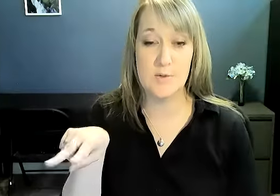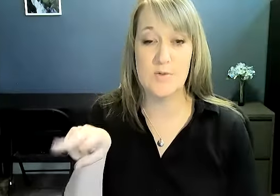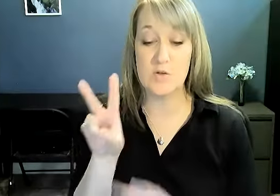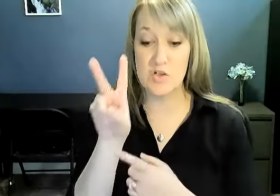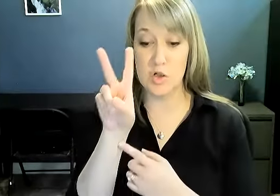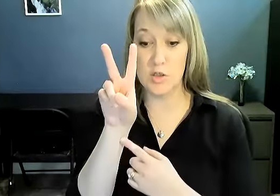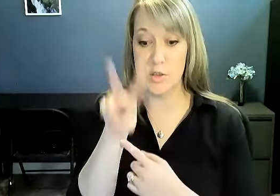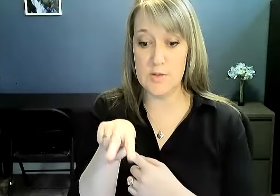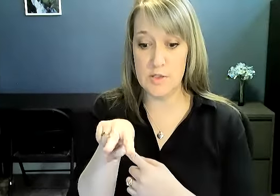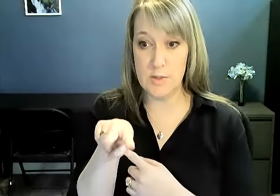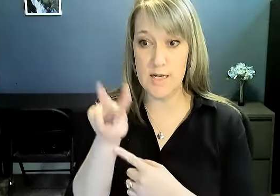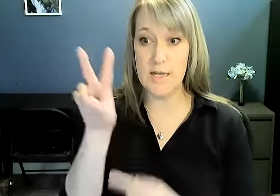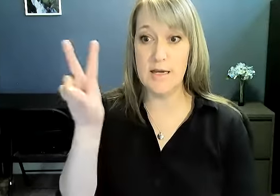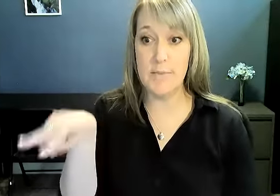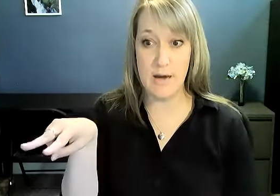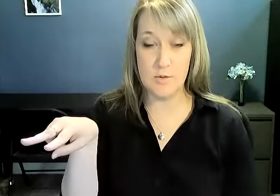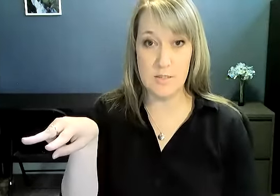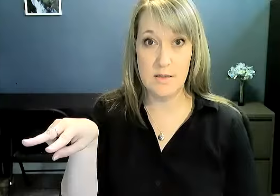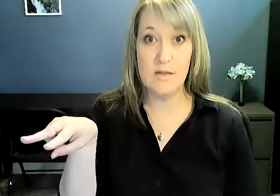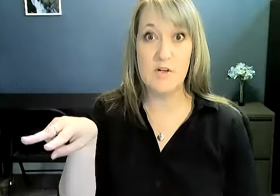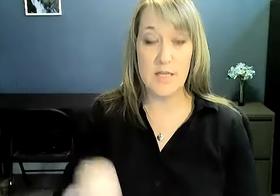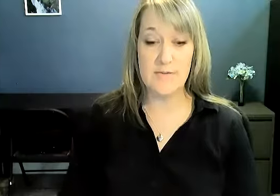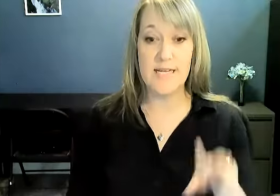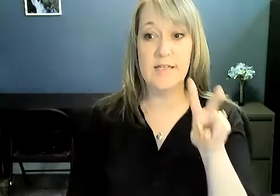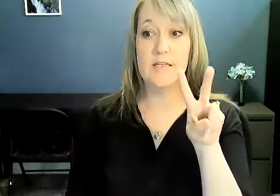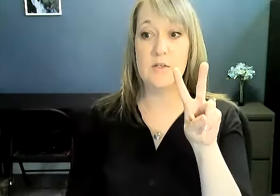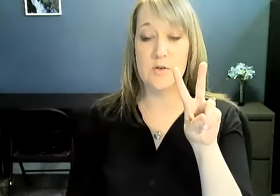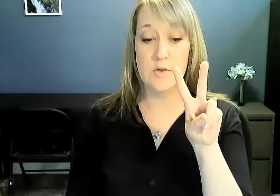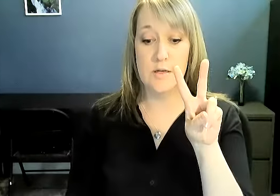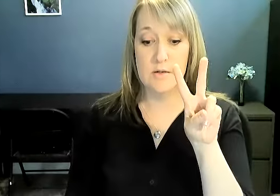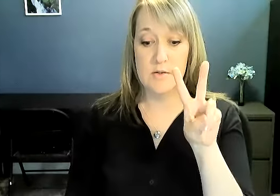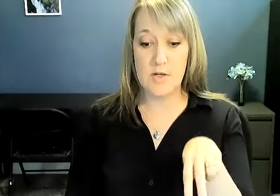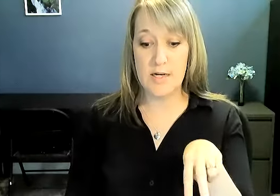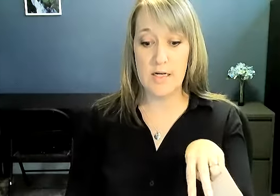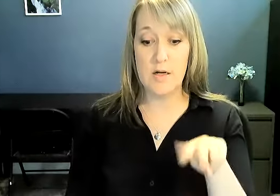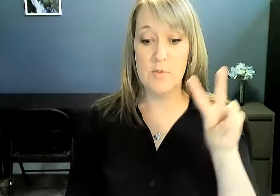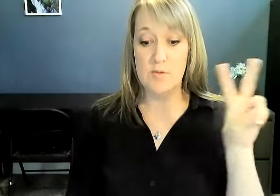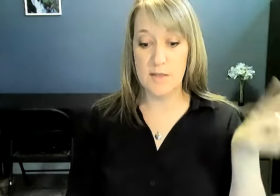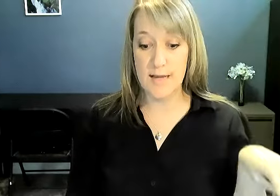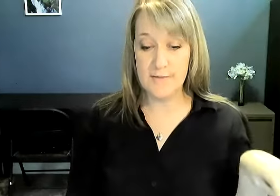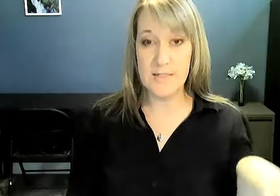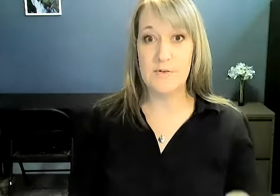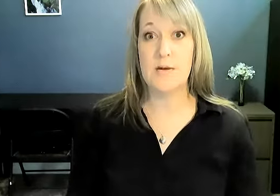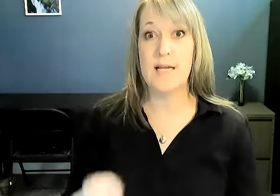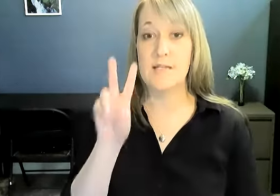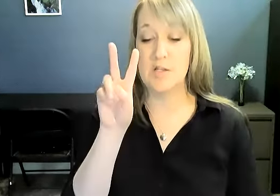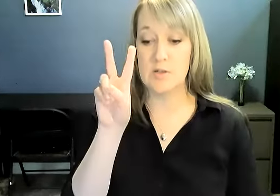So start close to your body and come out. If you're left-handed, you'll start here and move left. If you're right-handed, you